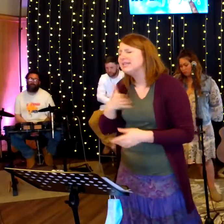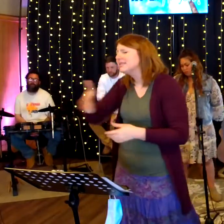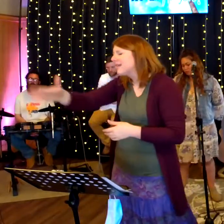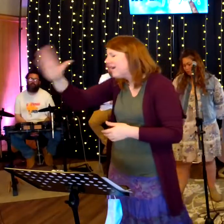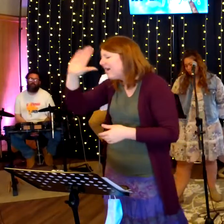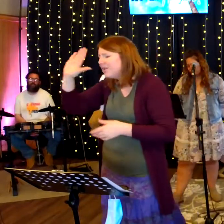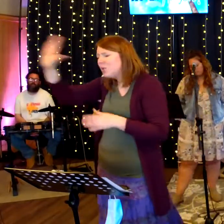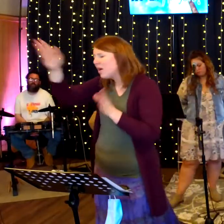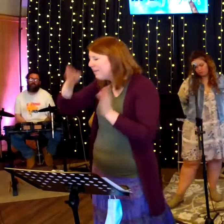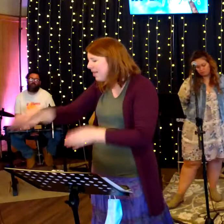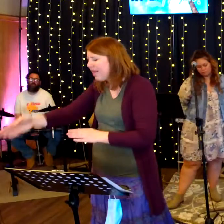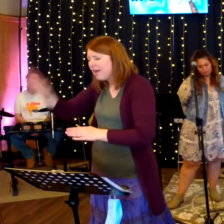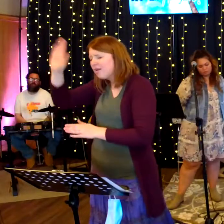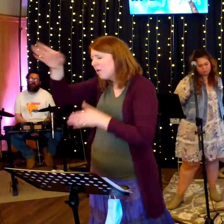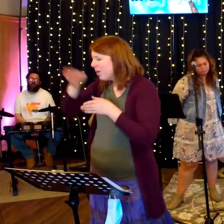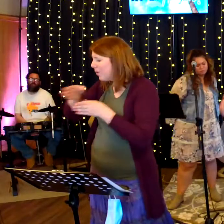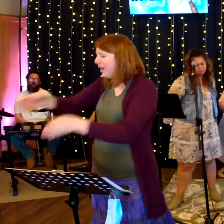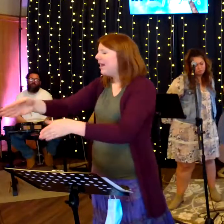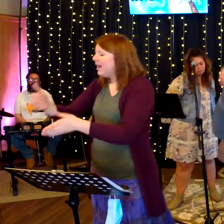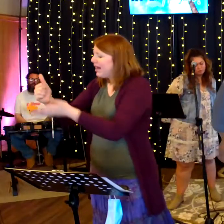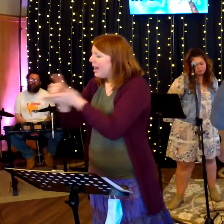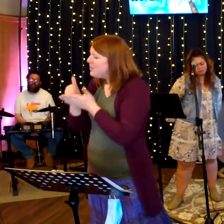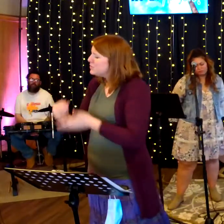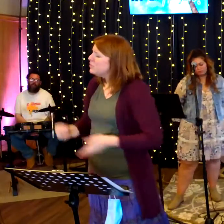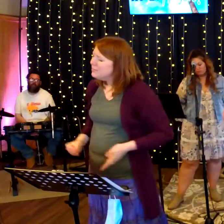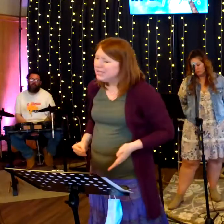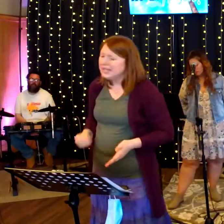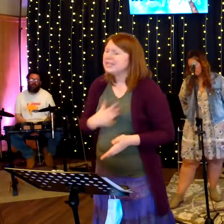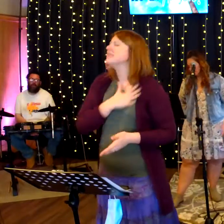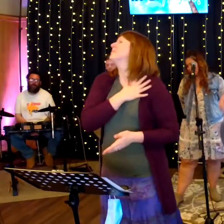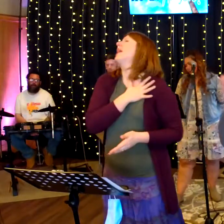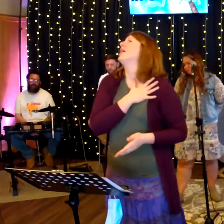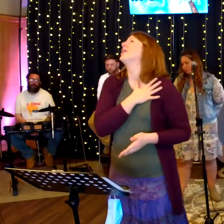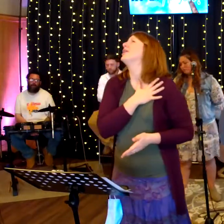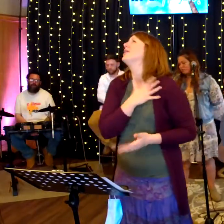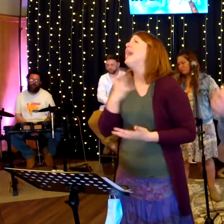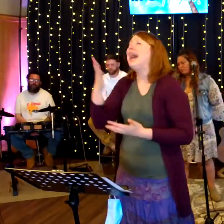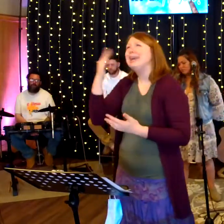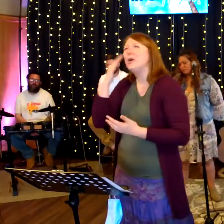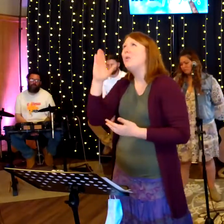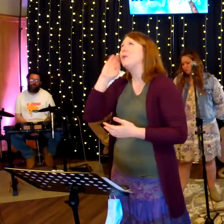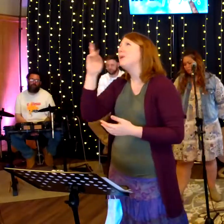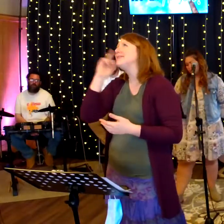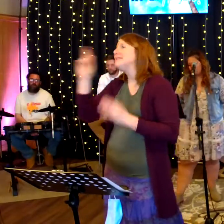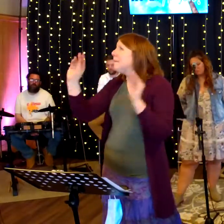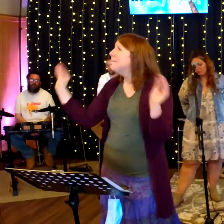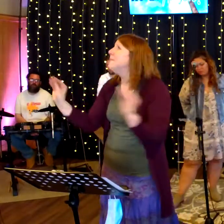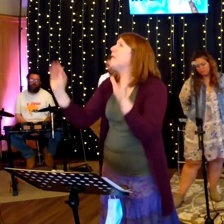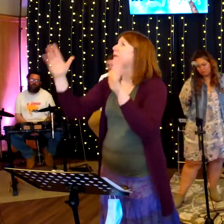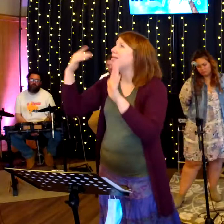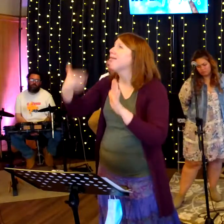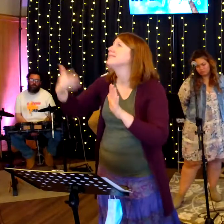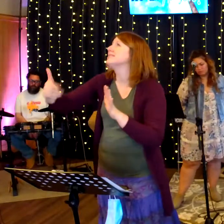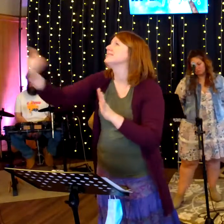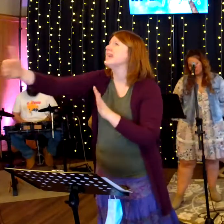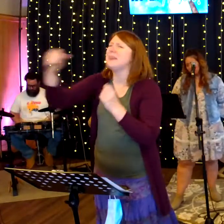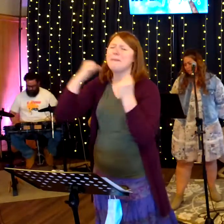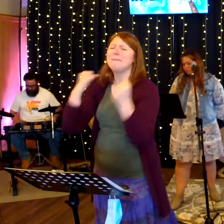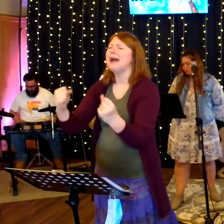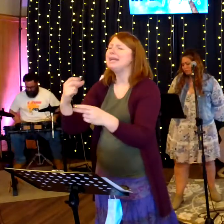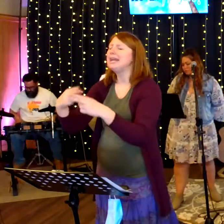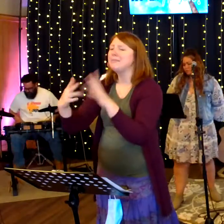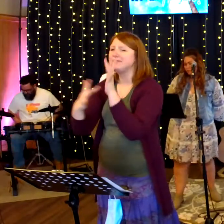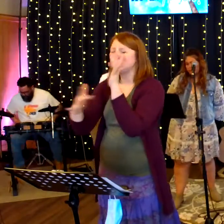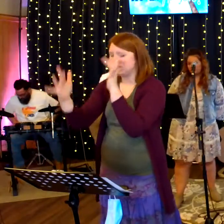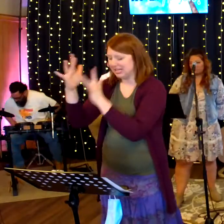inspired by the works that you are doing and the miracles that we will see in this church and as a result of our work, in the mighty name of Jesus.